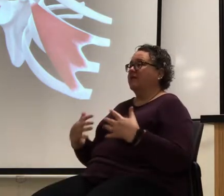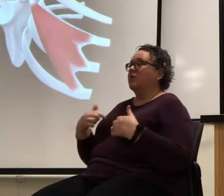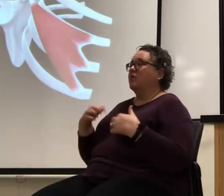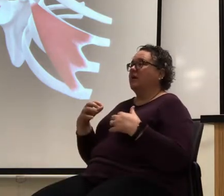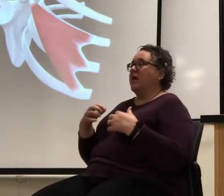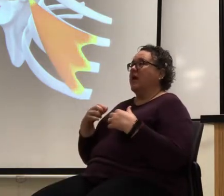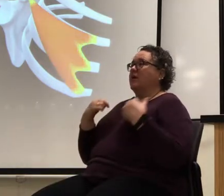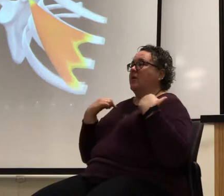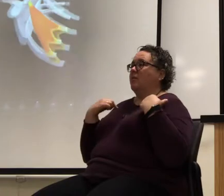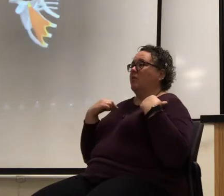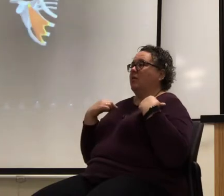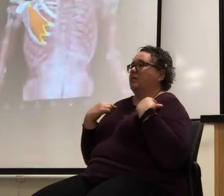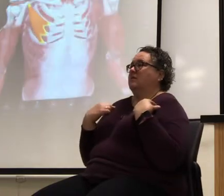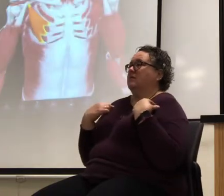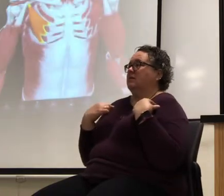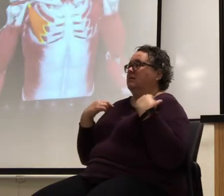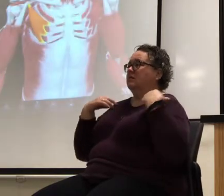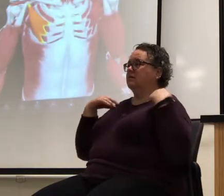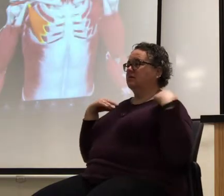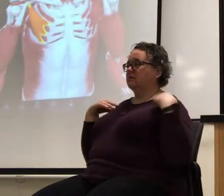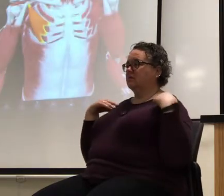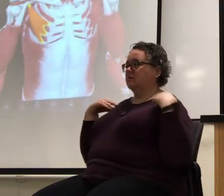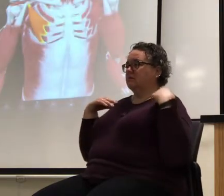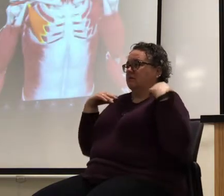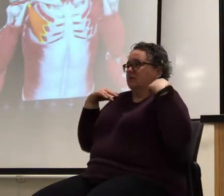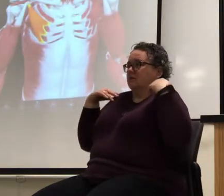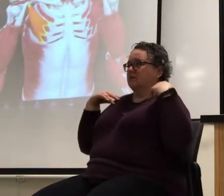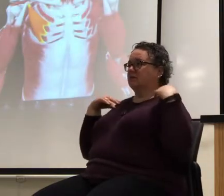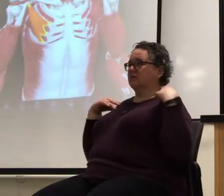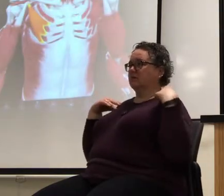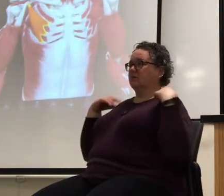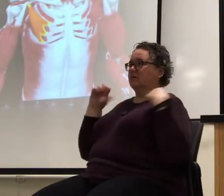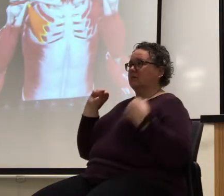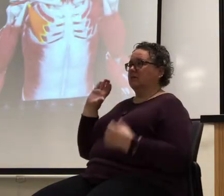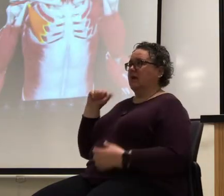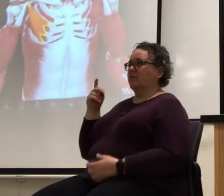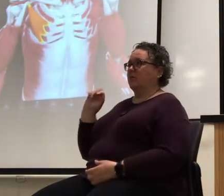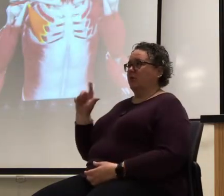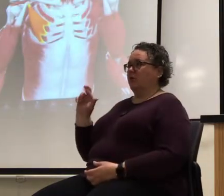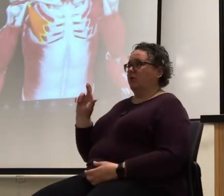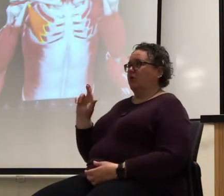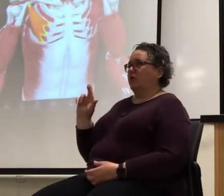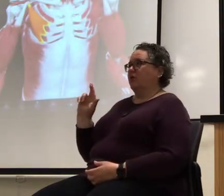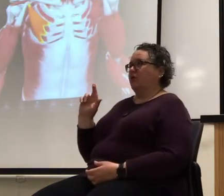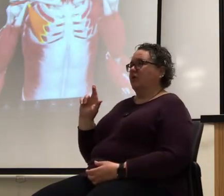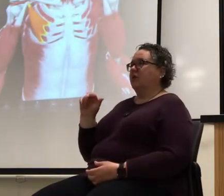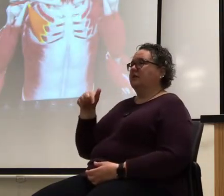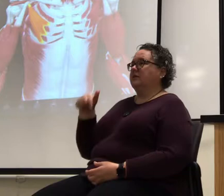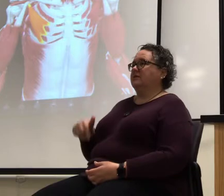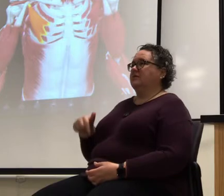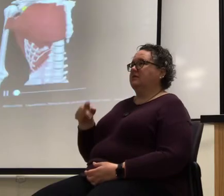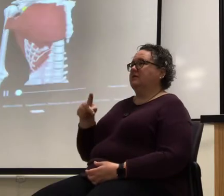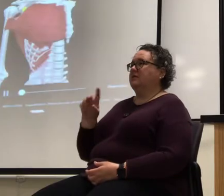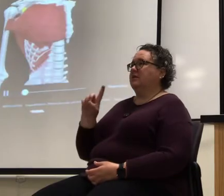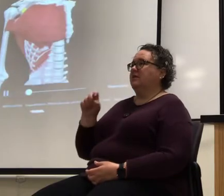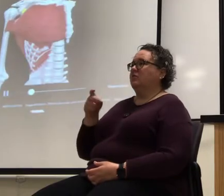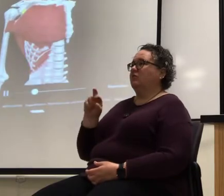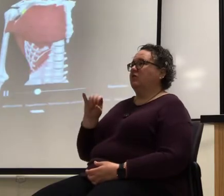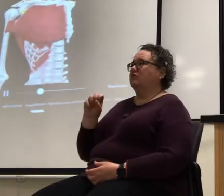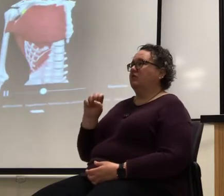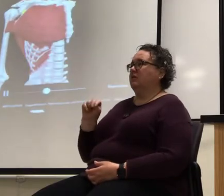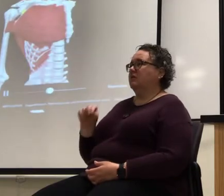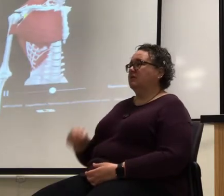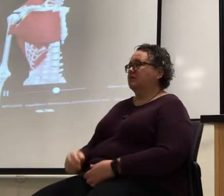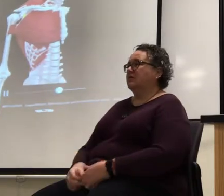main action of this muscle is scapular depression.